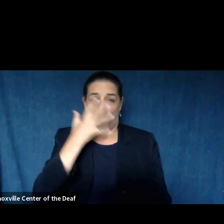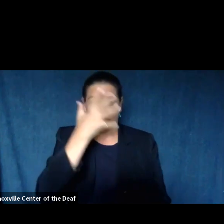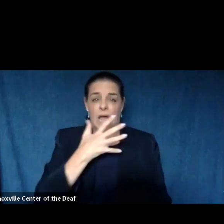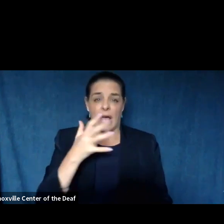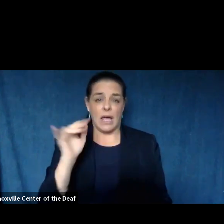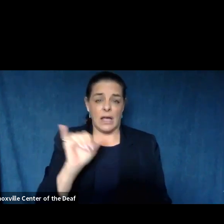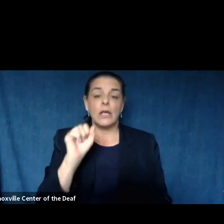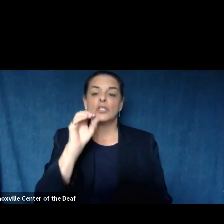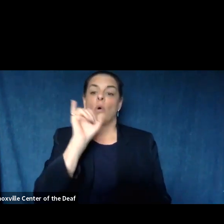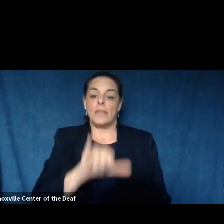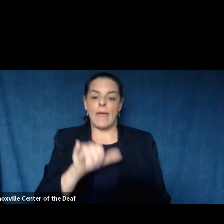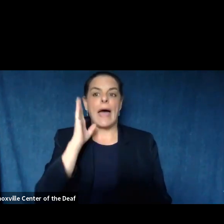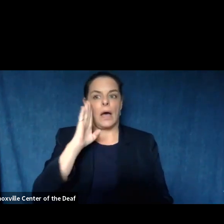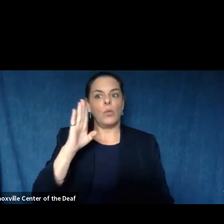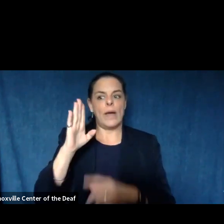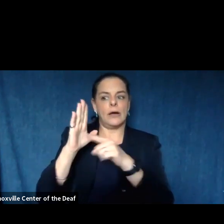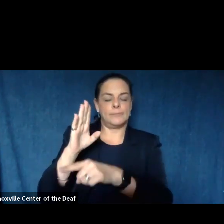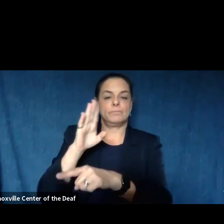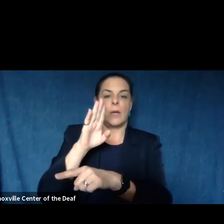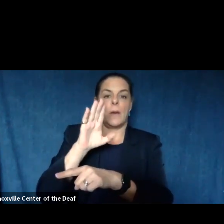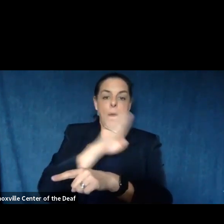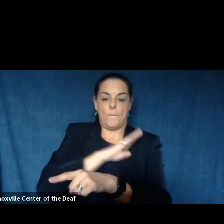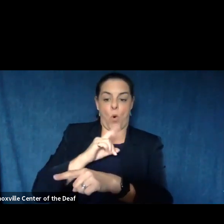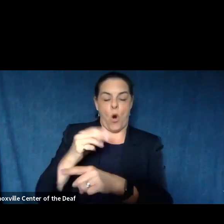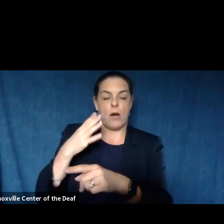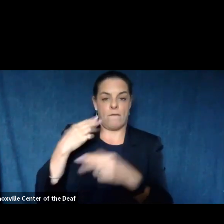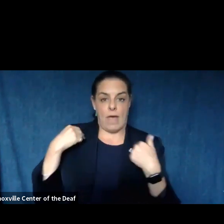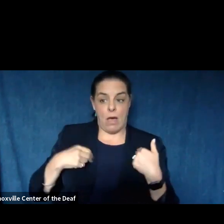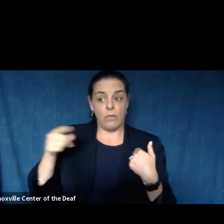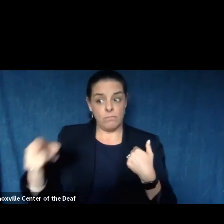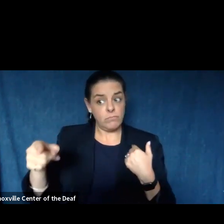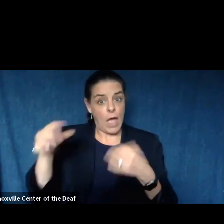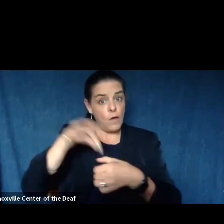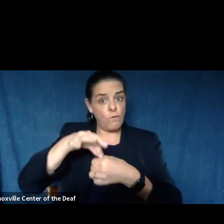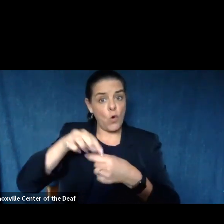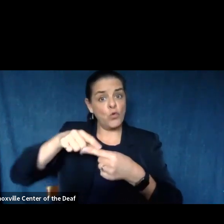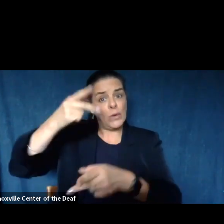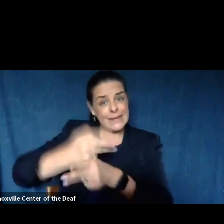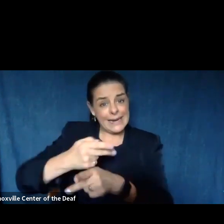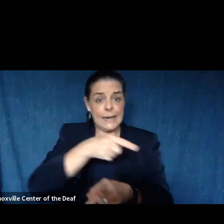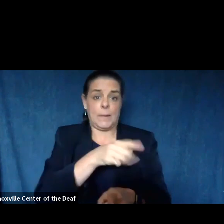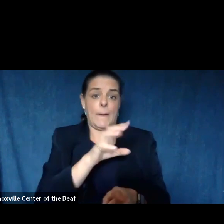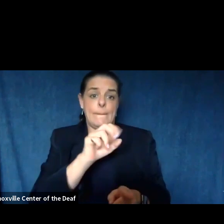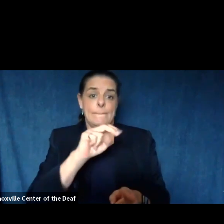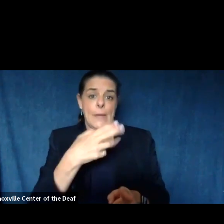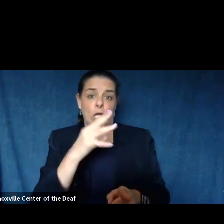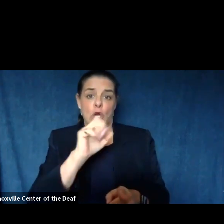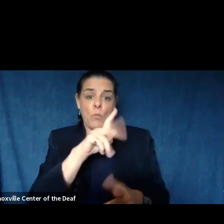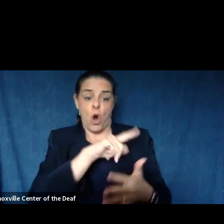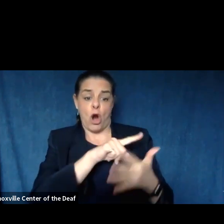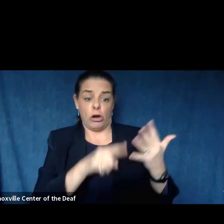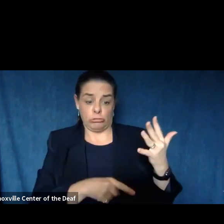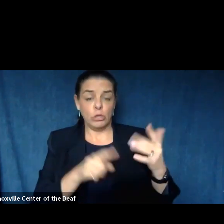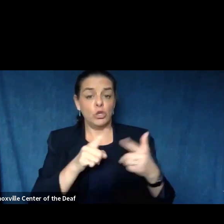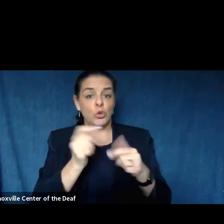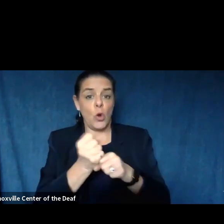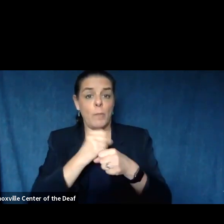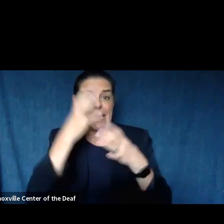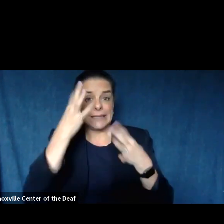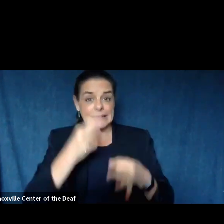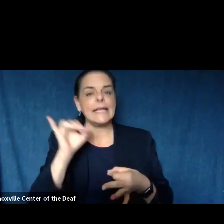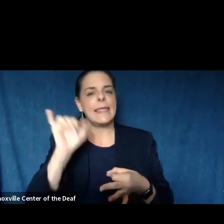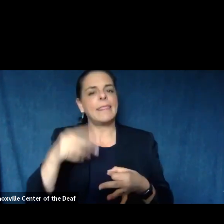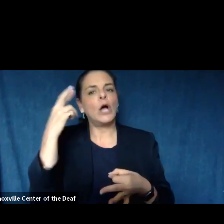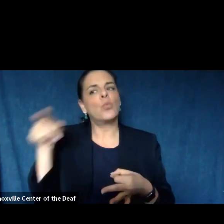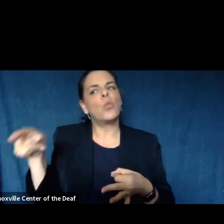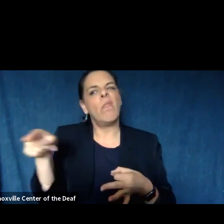Board of Health. They voted to keep the benchmarks and keep using them to make decisions, which is why they're meeting every 2 weeks.